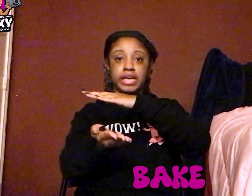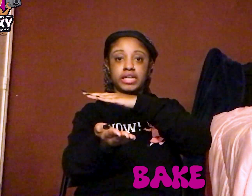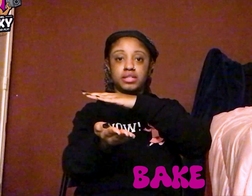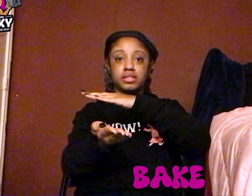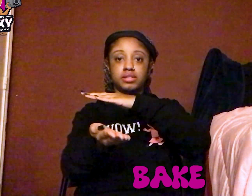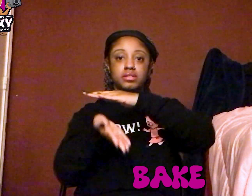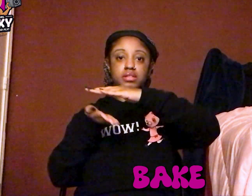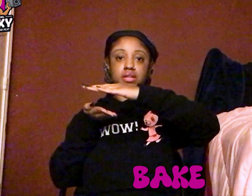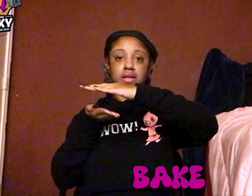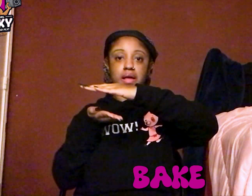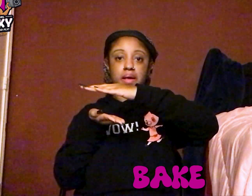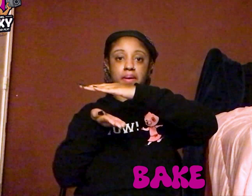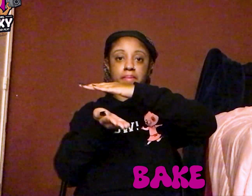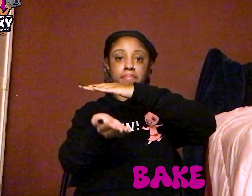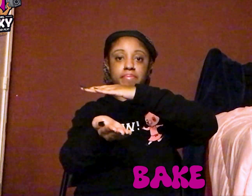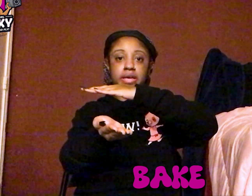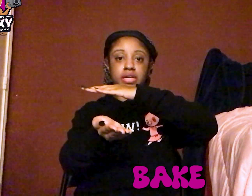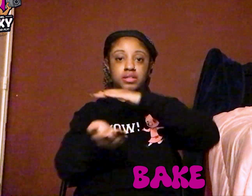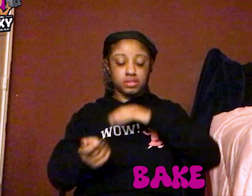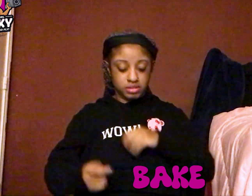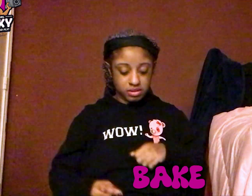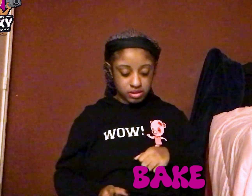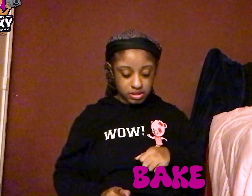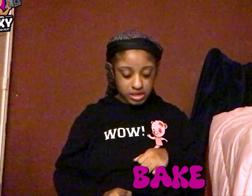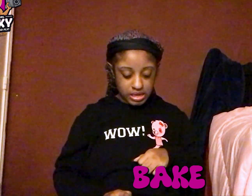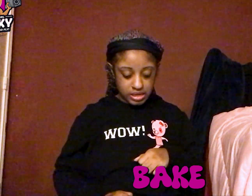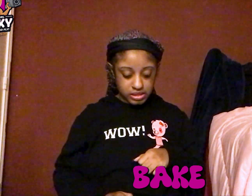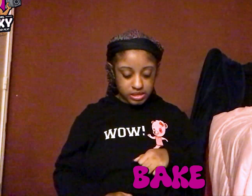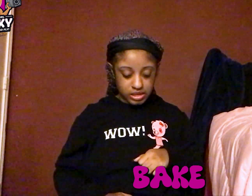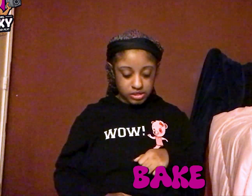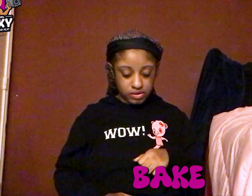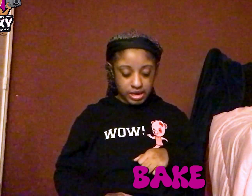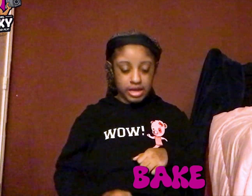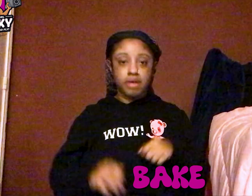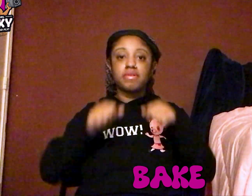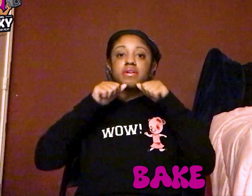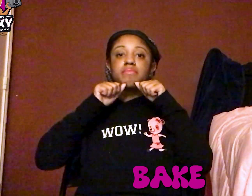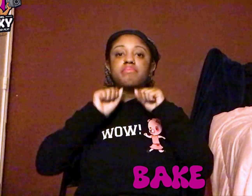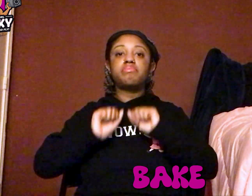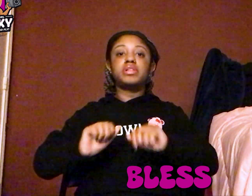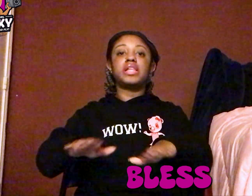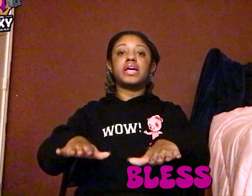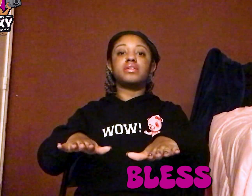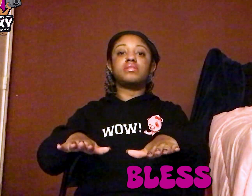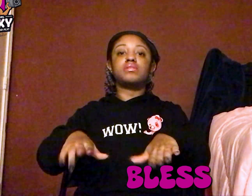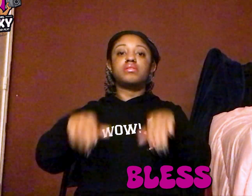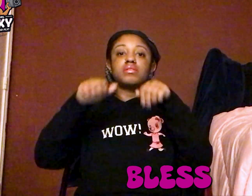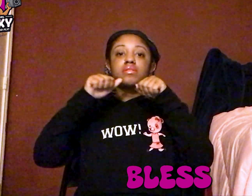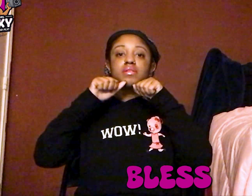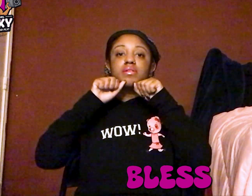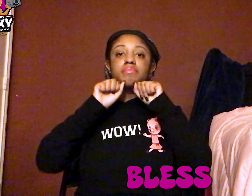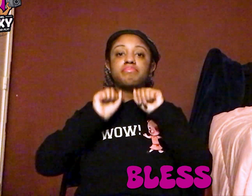bake. Bake. Then you have bless.